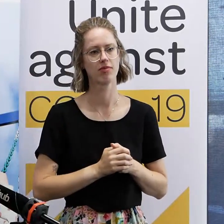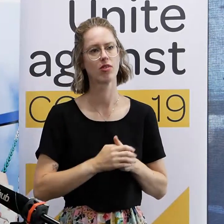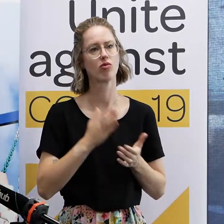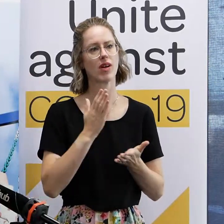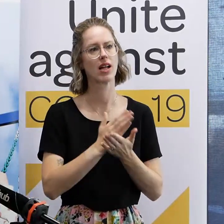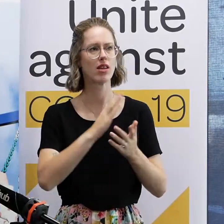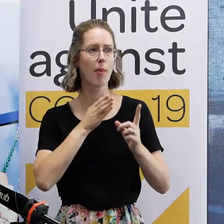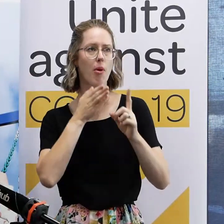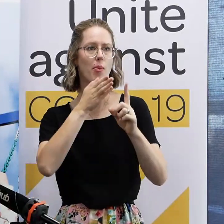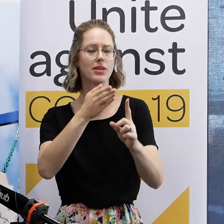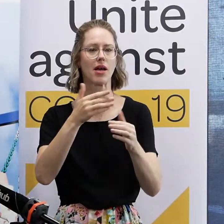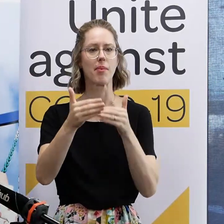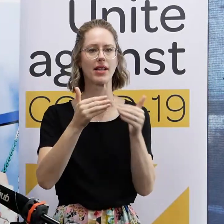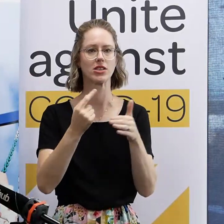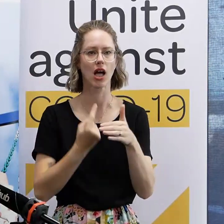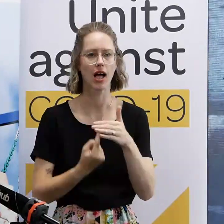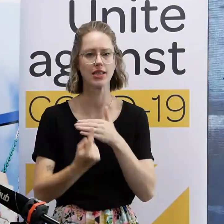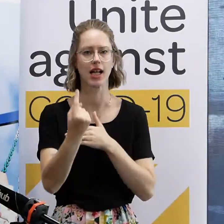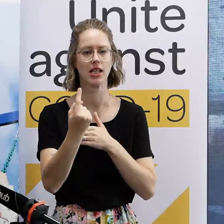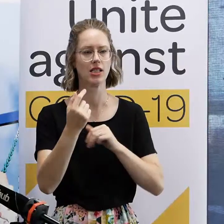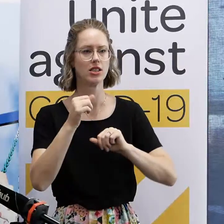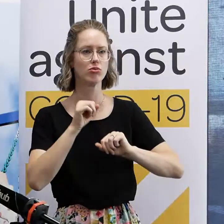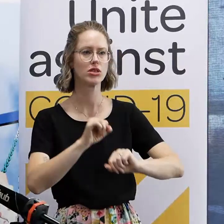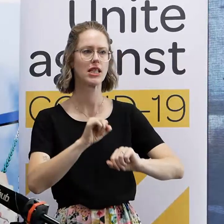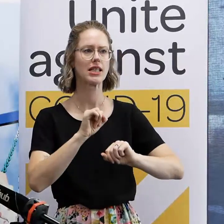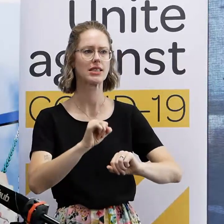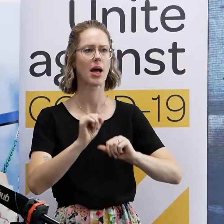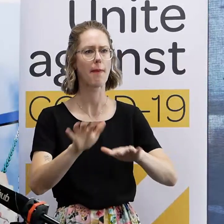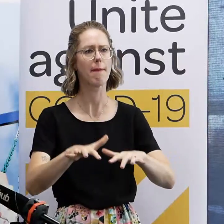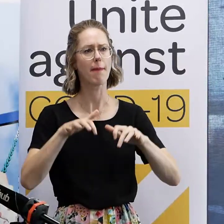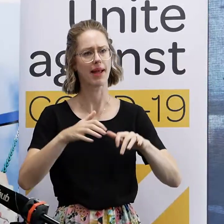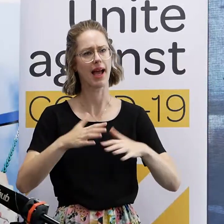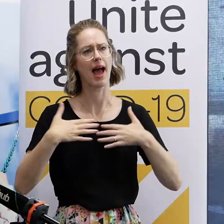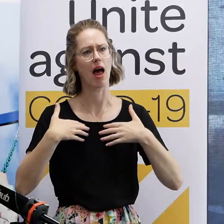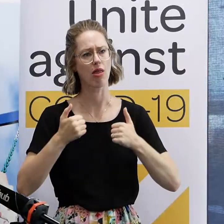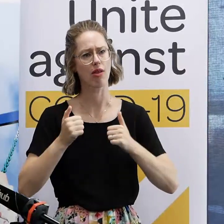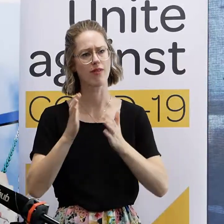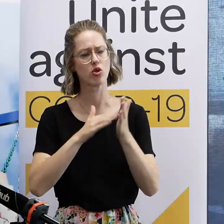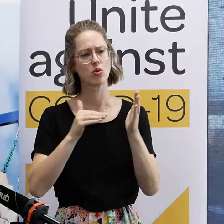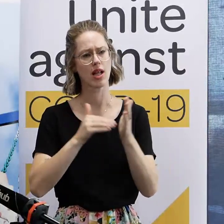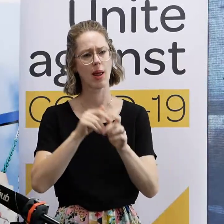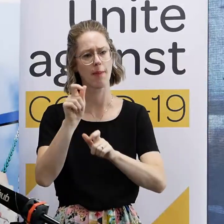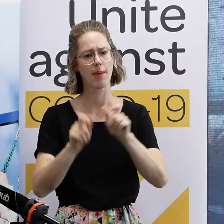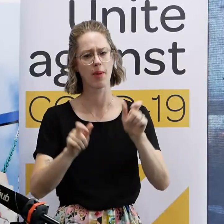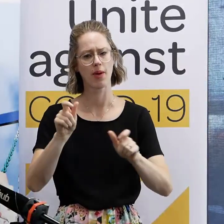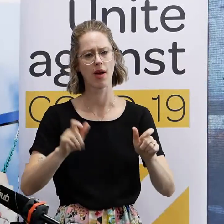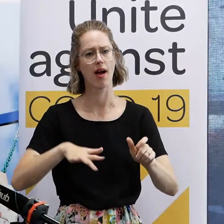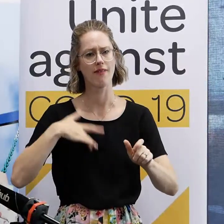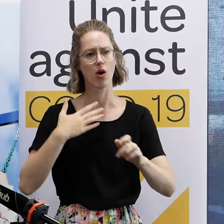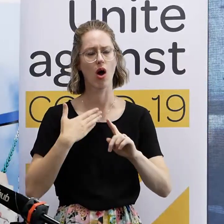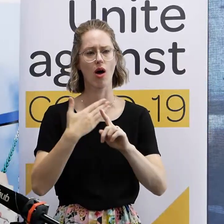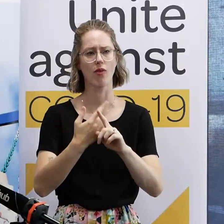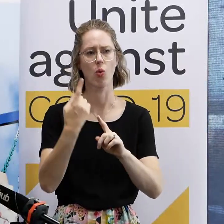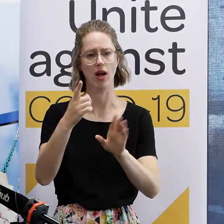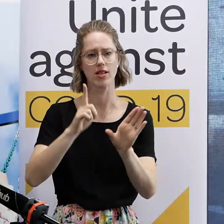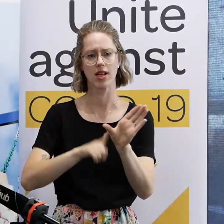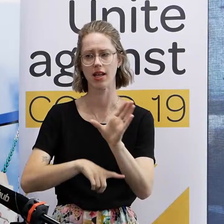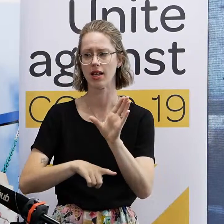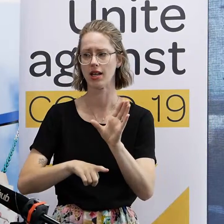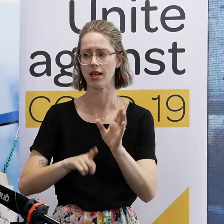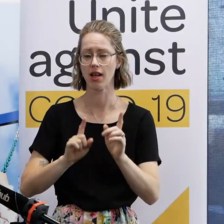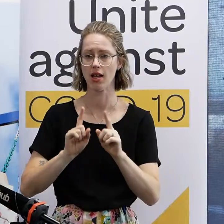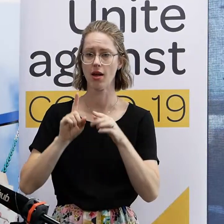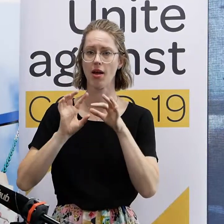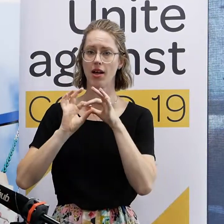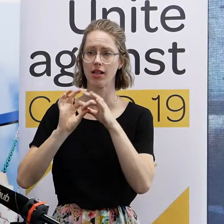purpose of managed isolation is to protect the public health of New Zealanders, and I feel that over the last year they have appreciated that greatly. In